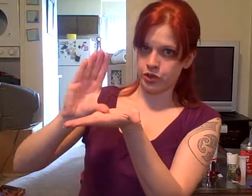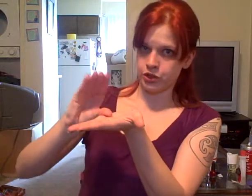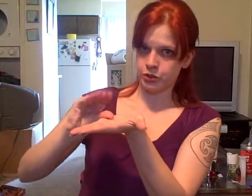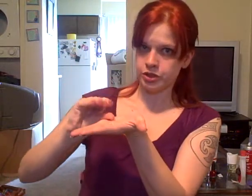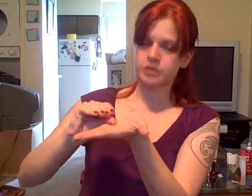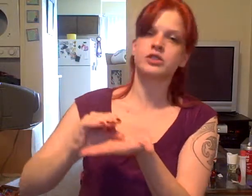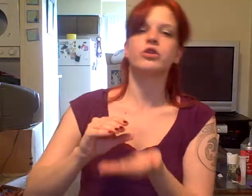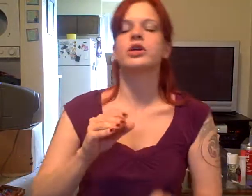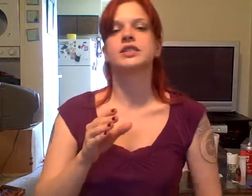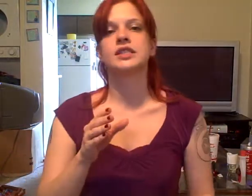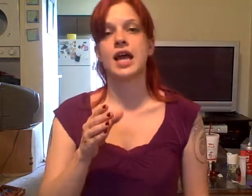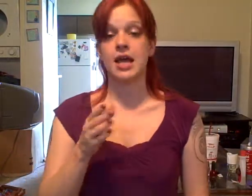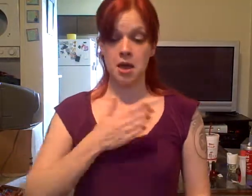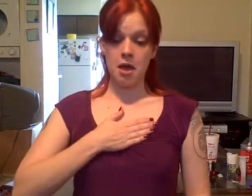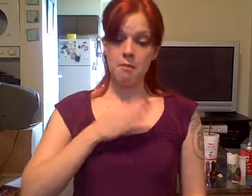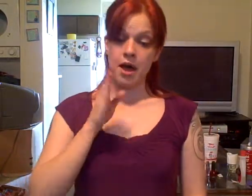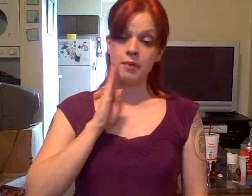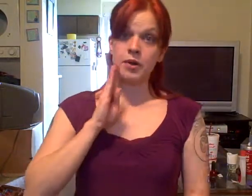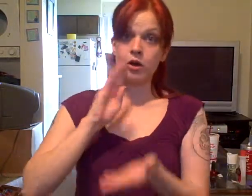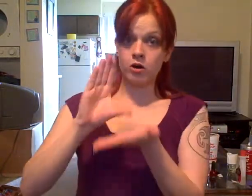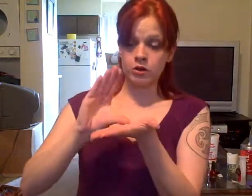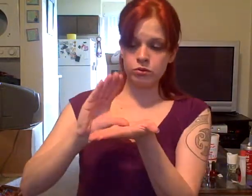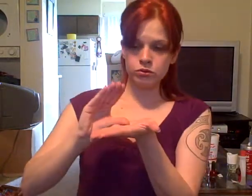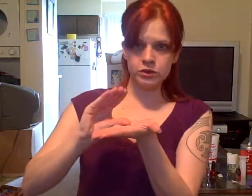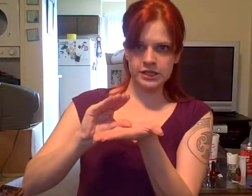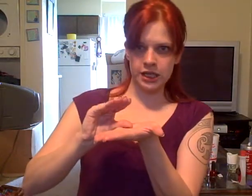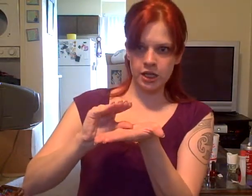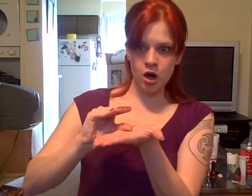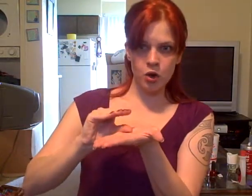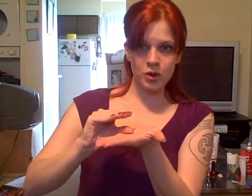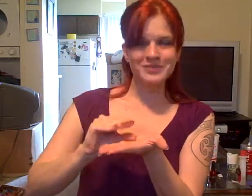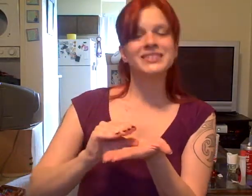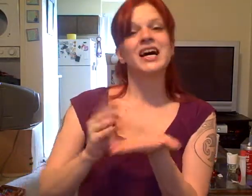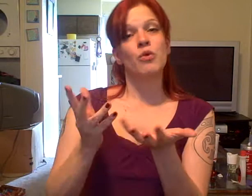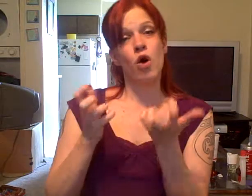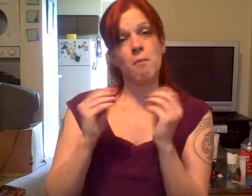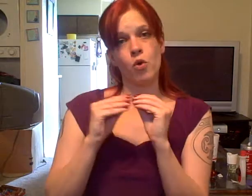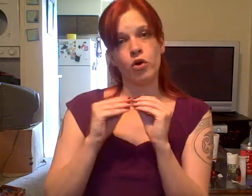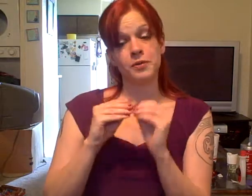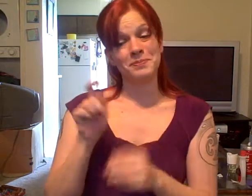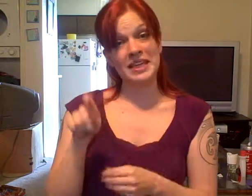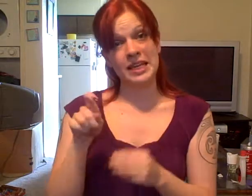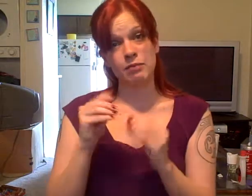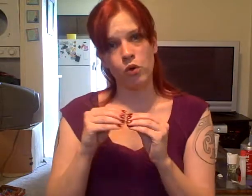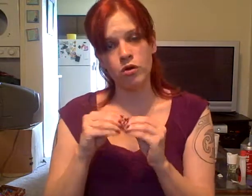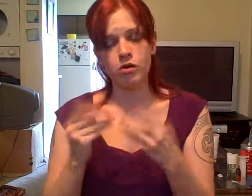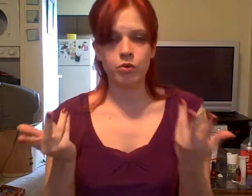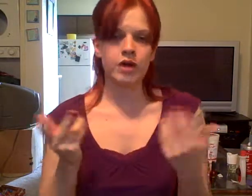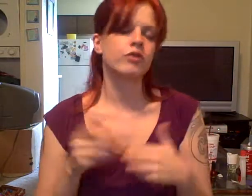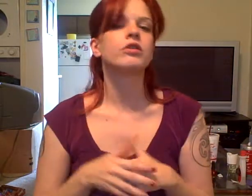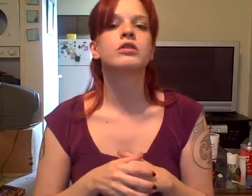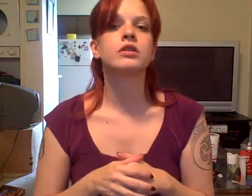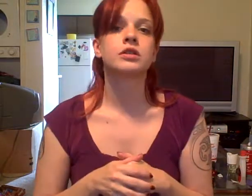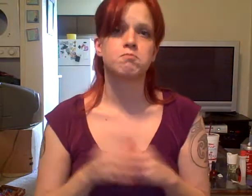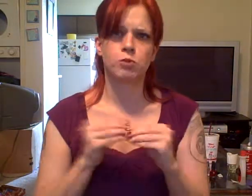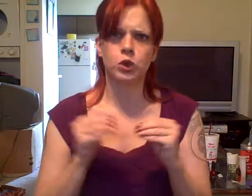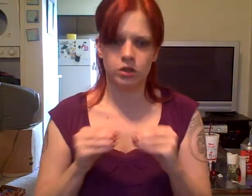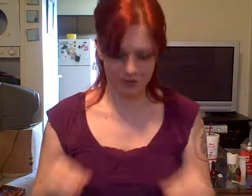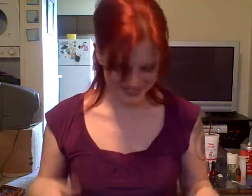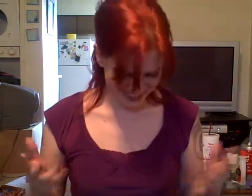reduce. So you can say, my beer, ooh, it's getting low, want more, need more, whatever. More, however